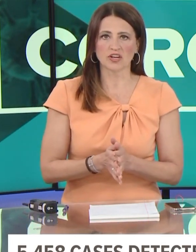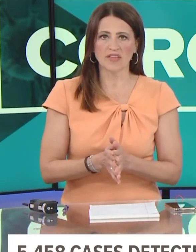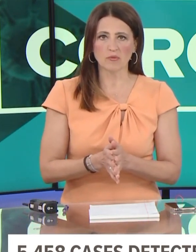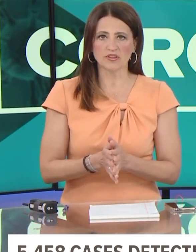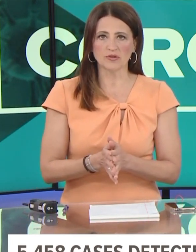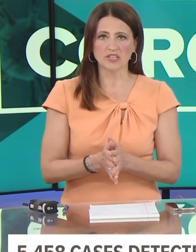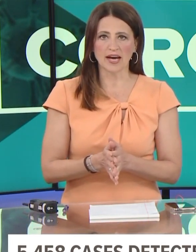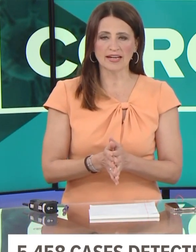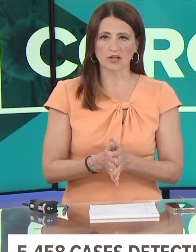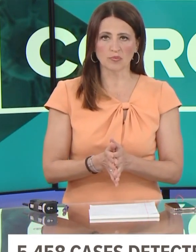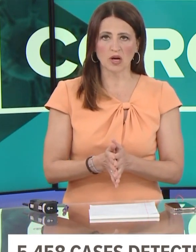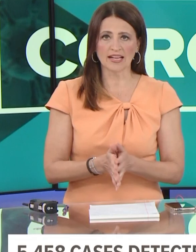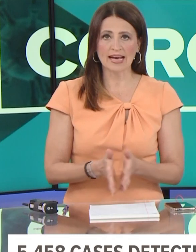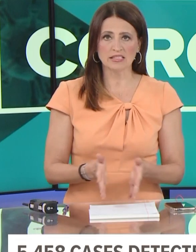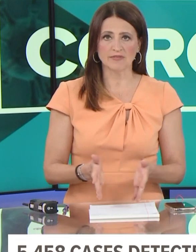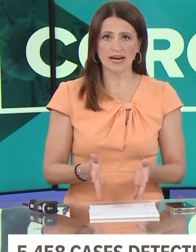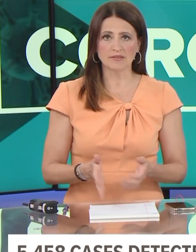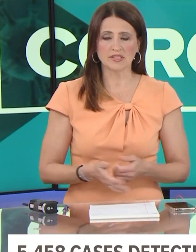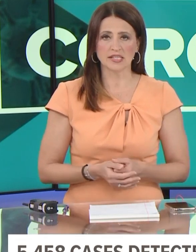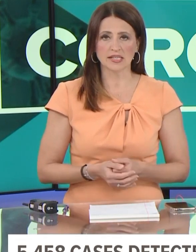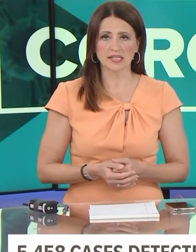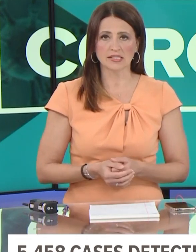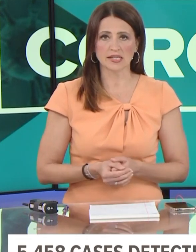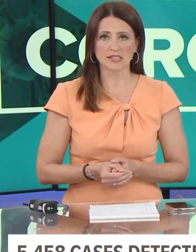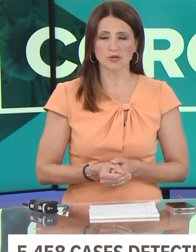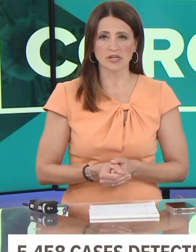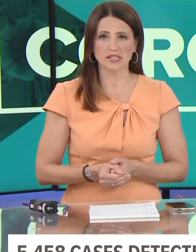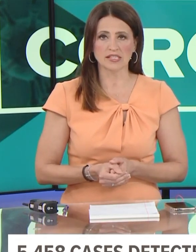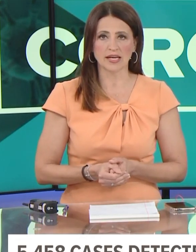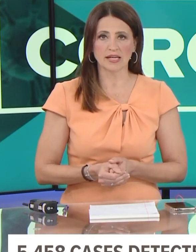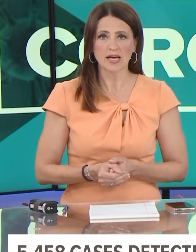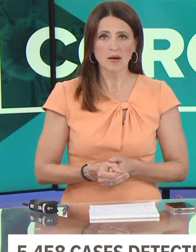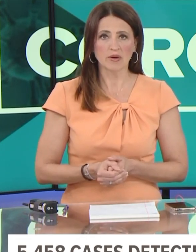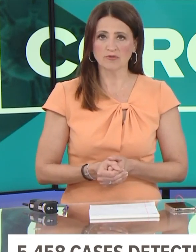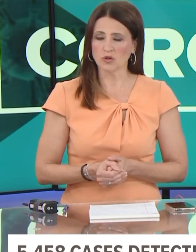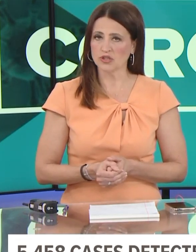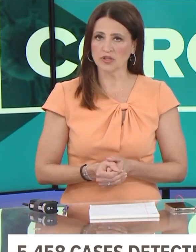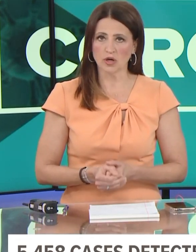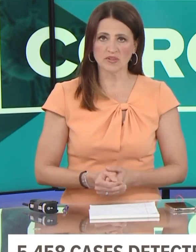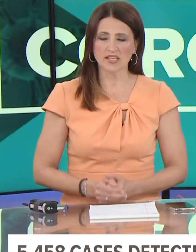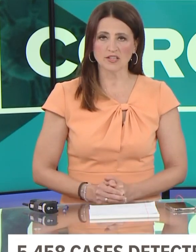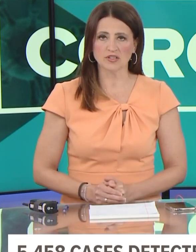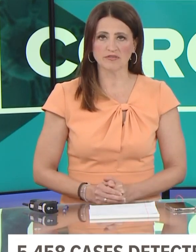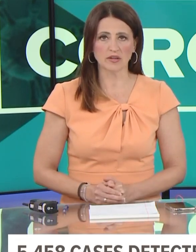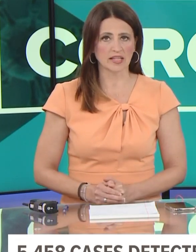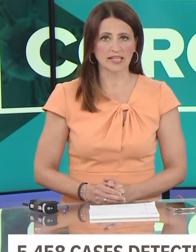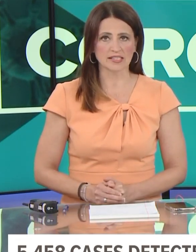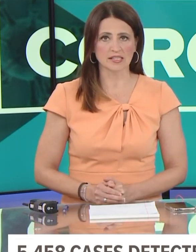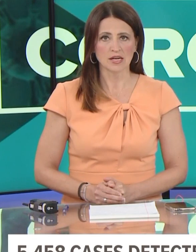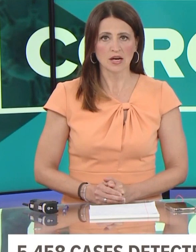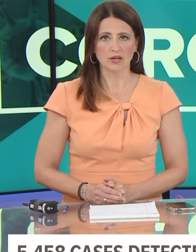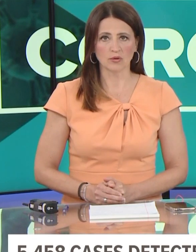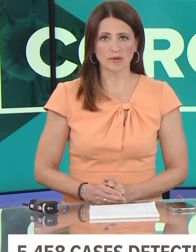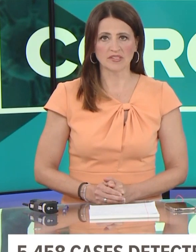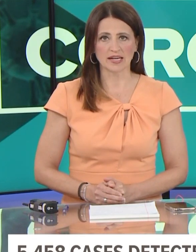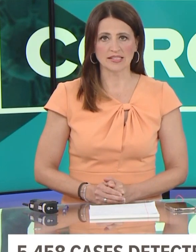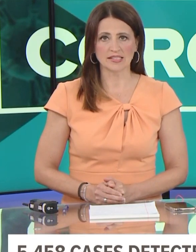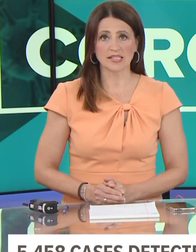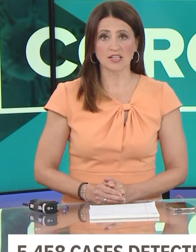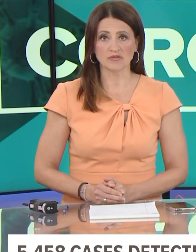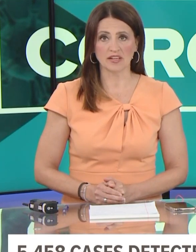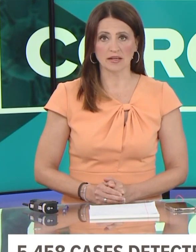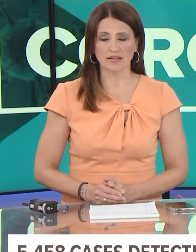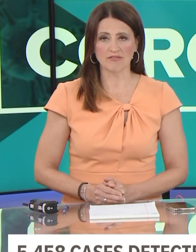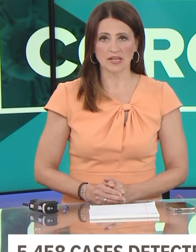will share that with you tonight on our broadcast, 5, 6, 6:30 and 10. But of course, you can always catch the very latest on our website,